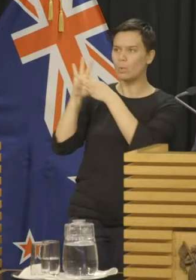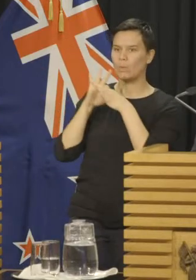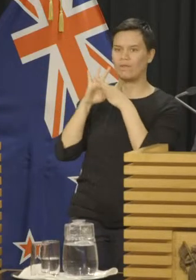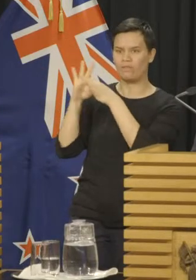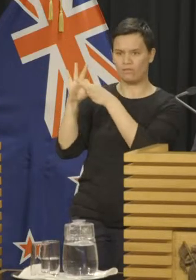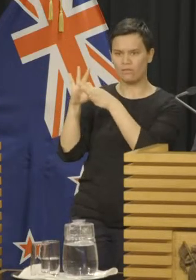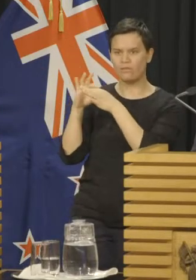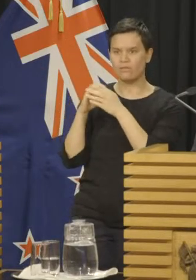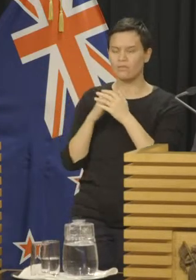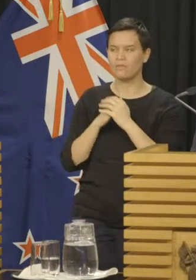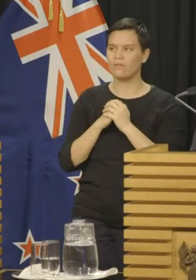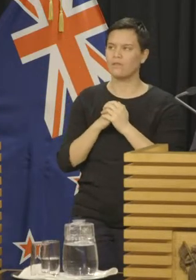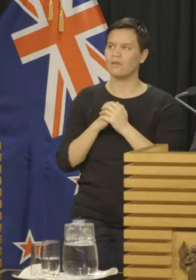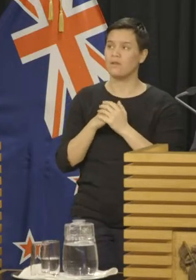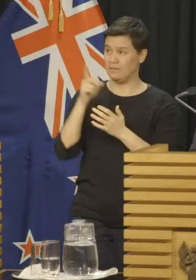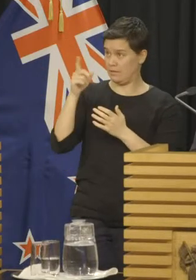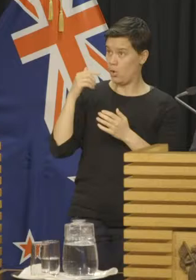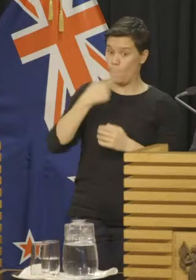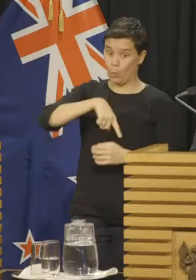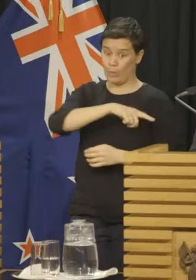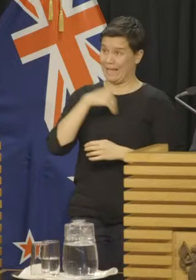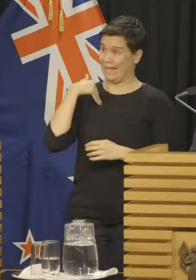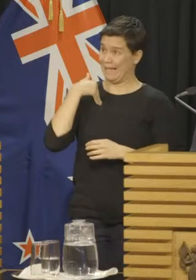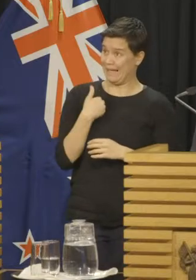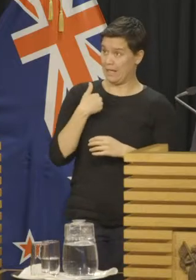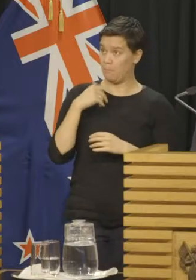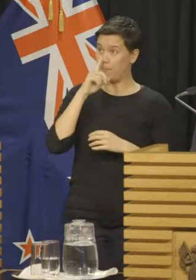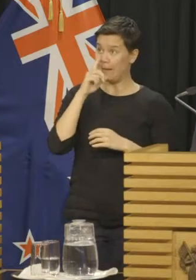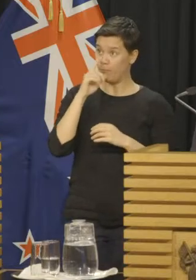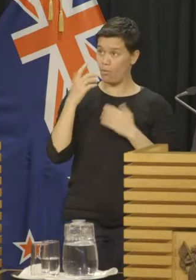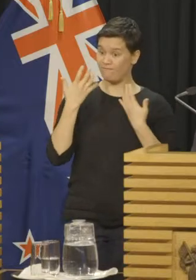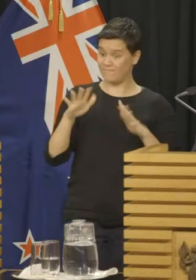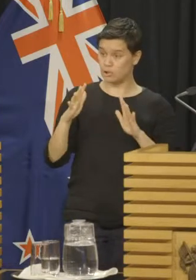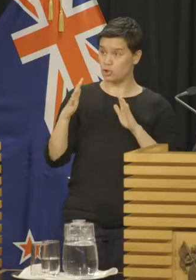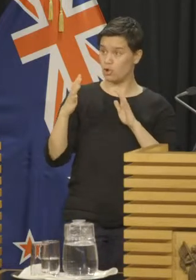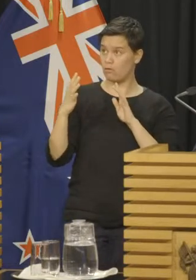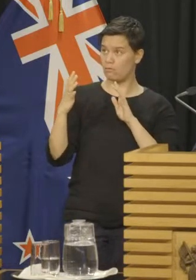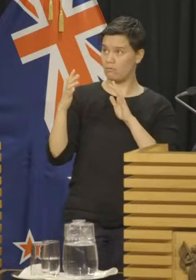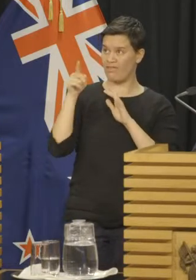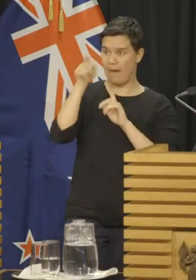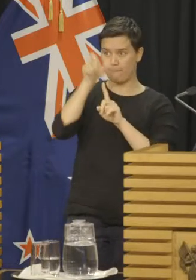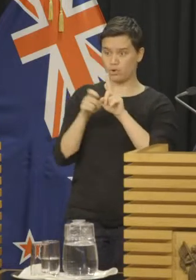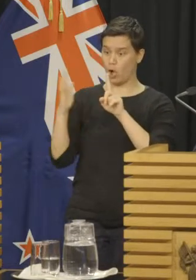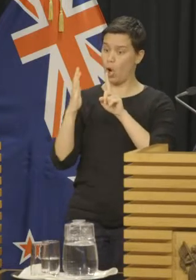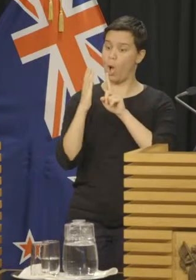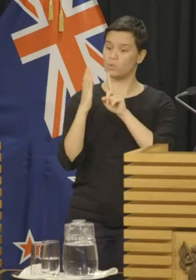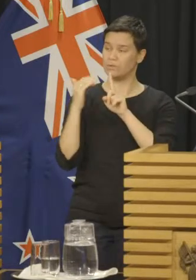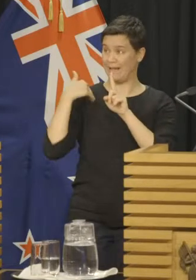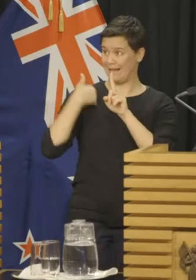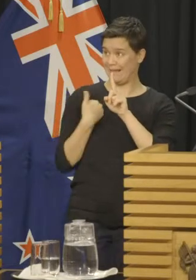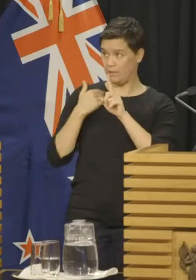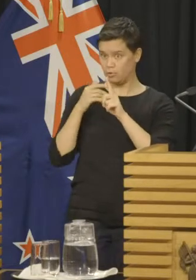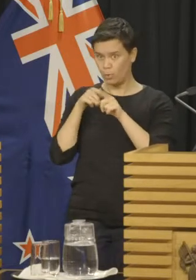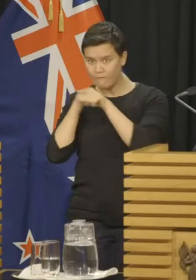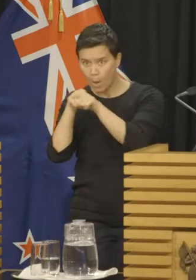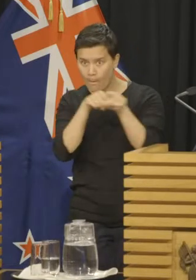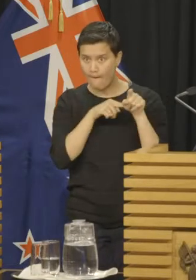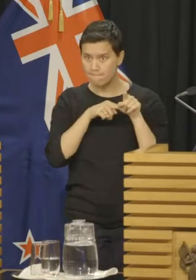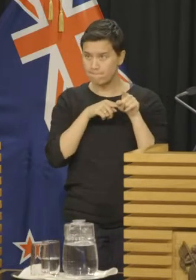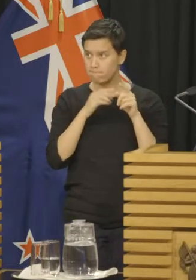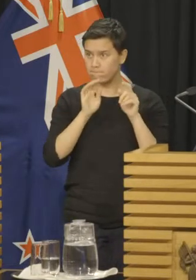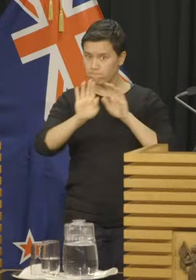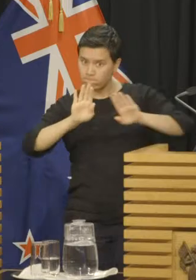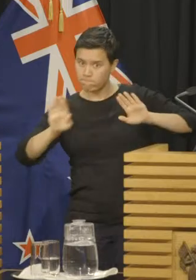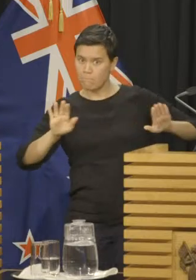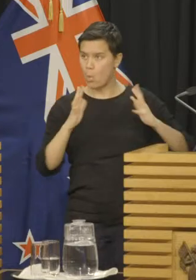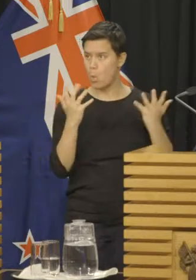other contact tracing in New Zealand, simply as a precaution. Yeah, I think other relevant information relevant to this particular case, as the Minister has said,